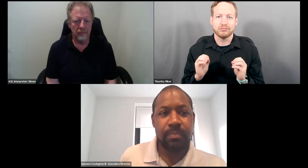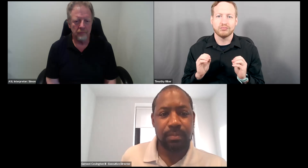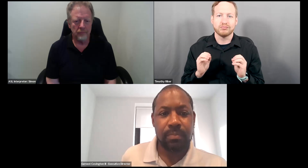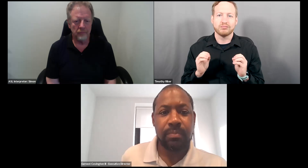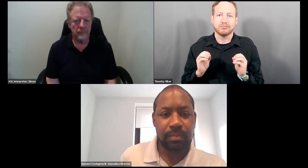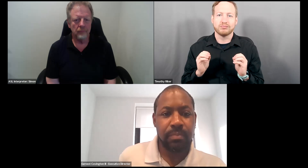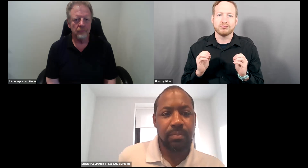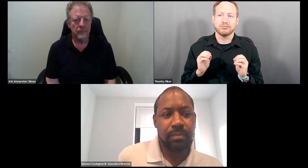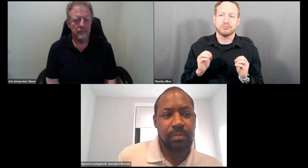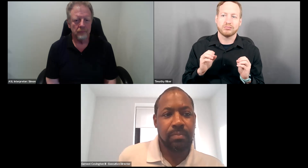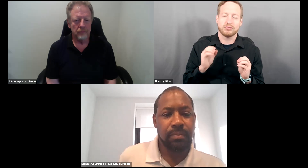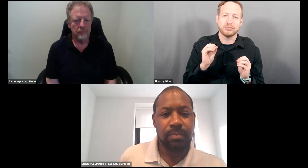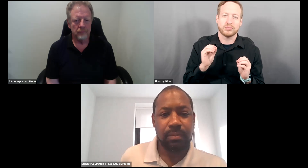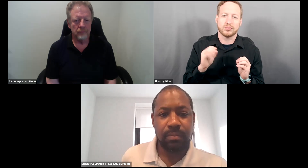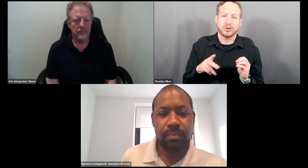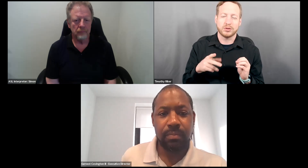None?